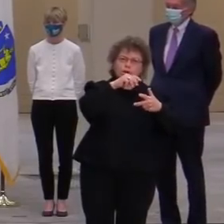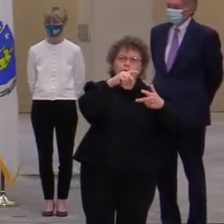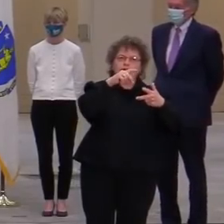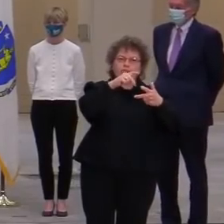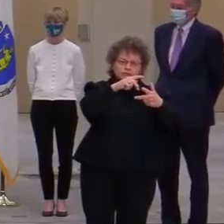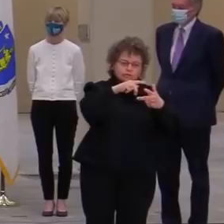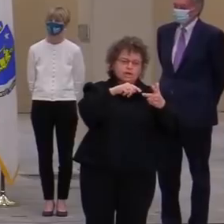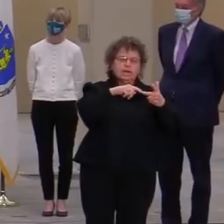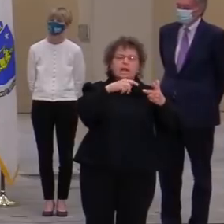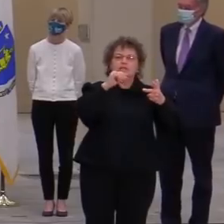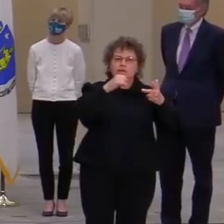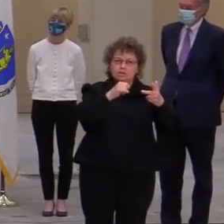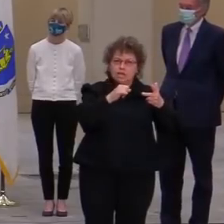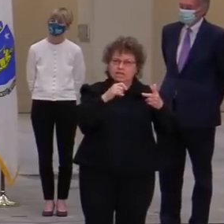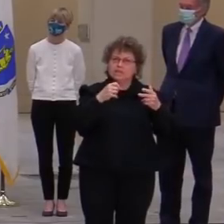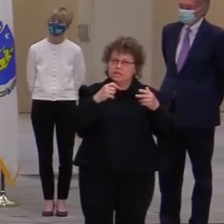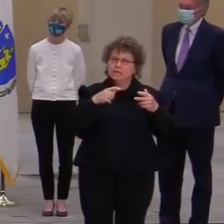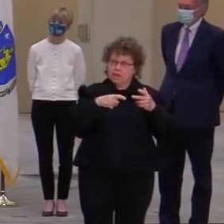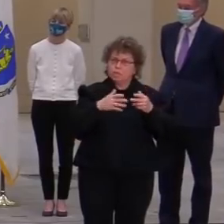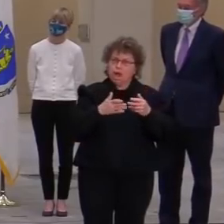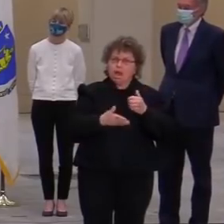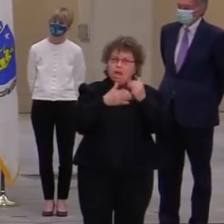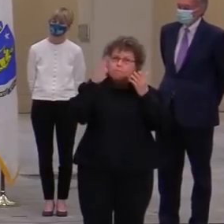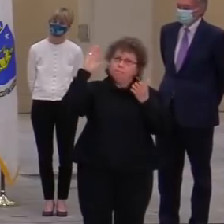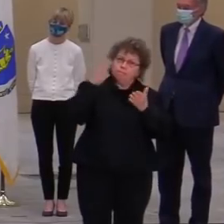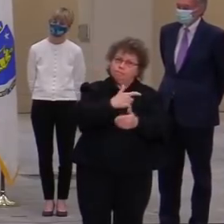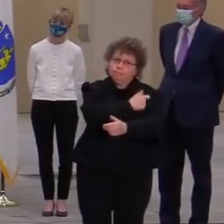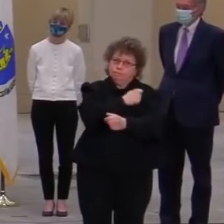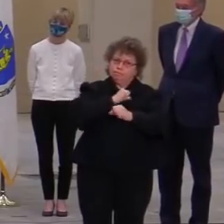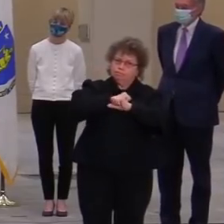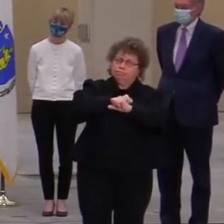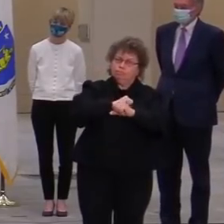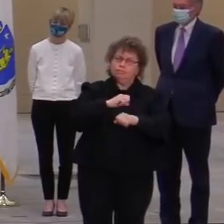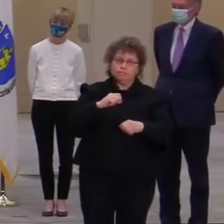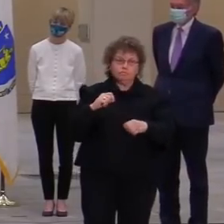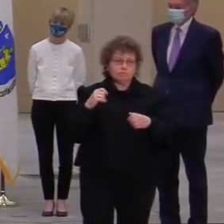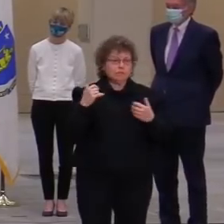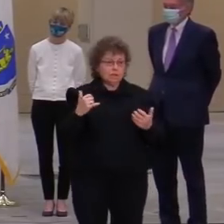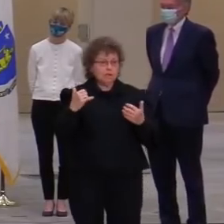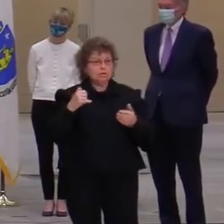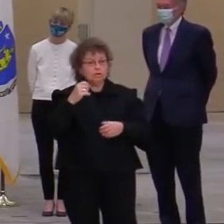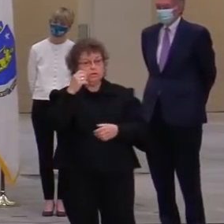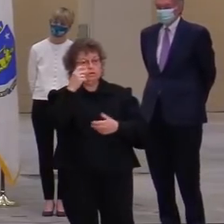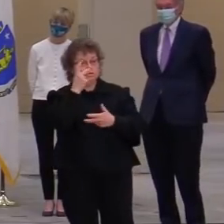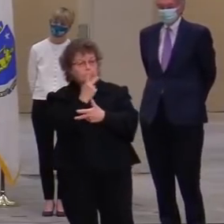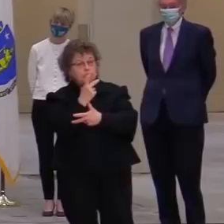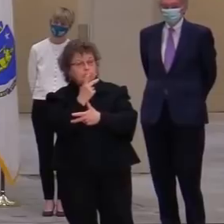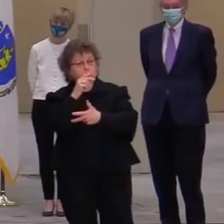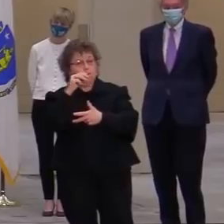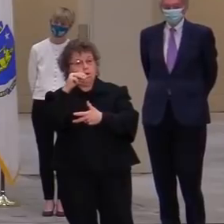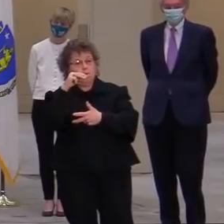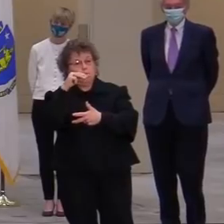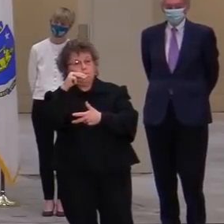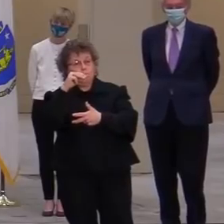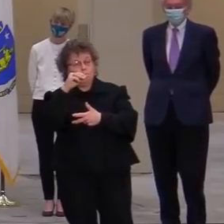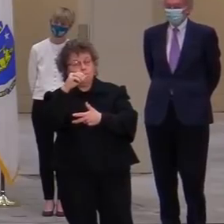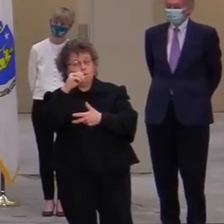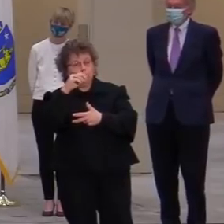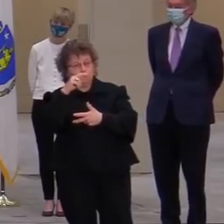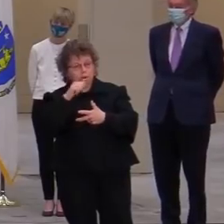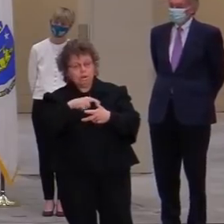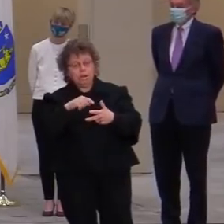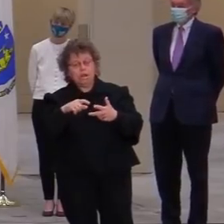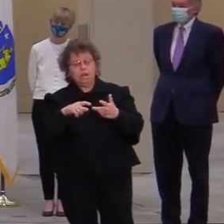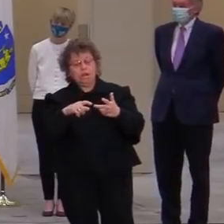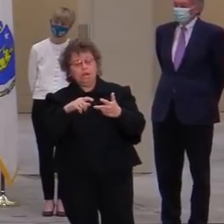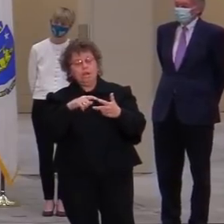Currently, the data that we have suggests that with the 2 doses of the mRNA vaccine and the J&J vaccine, that the current variants that